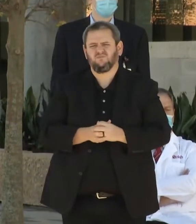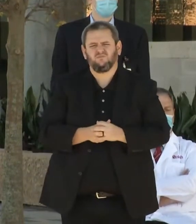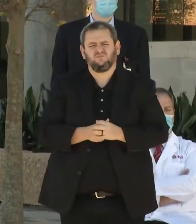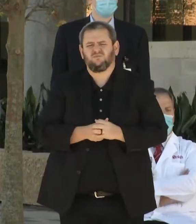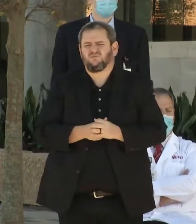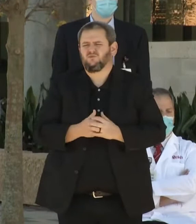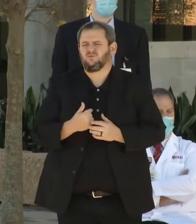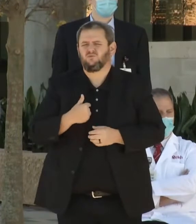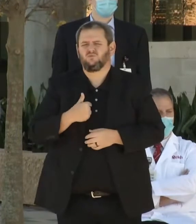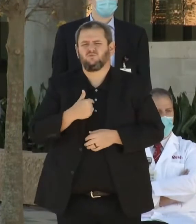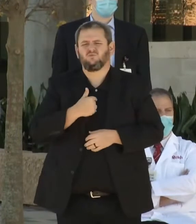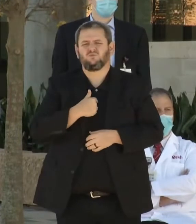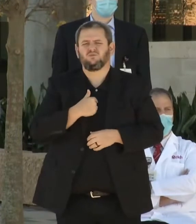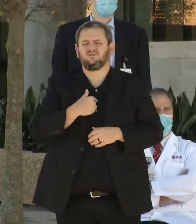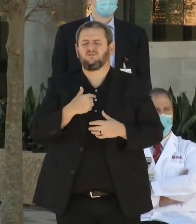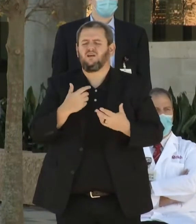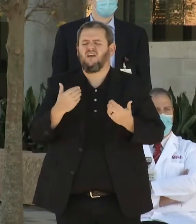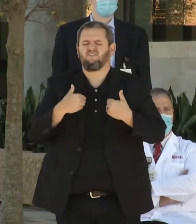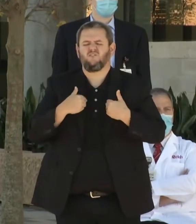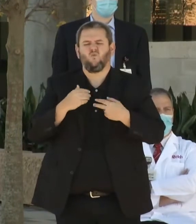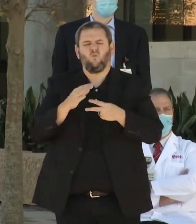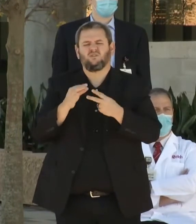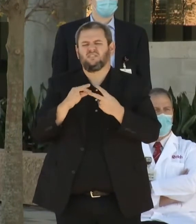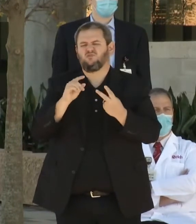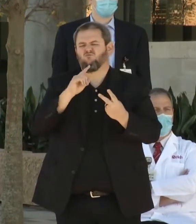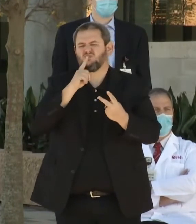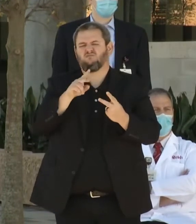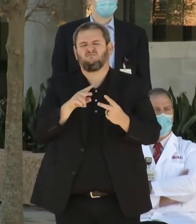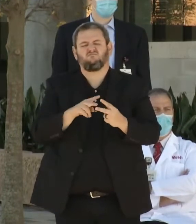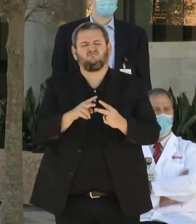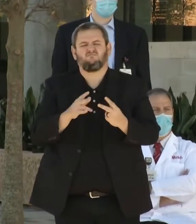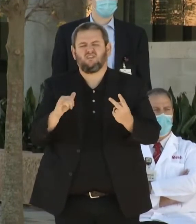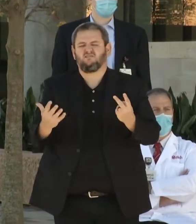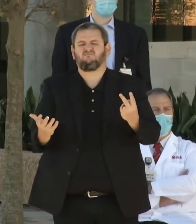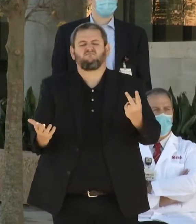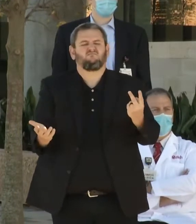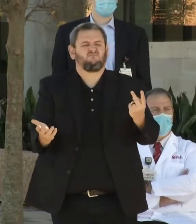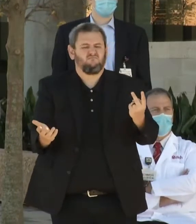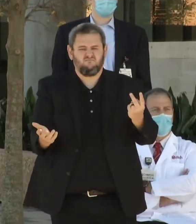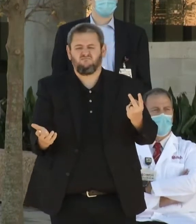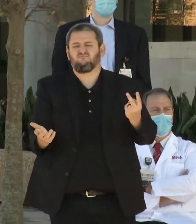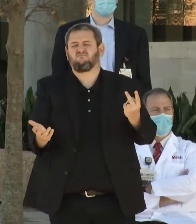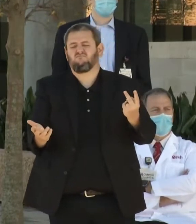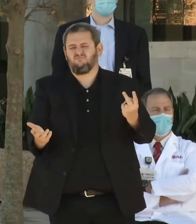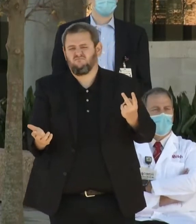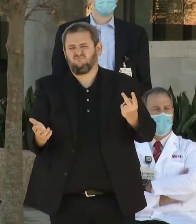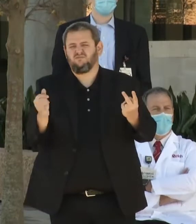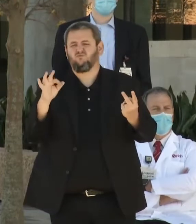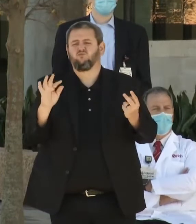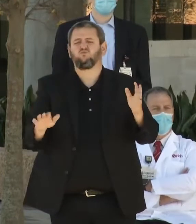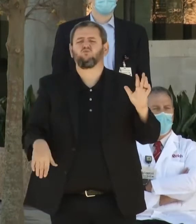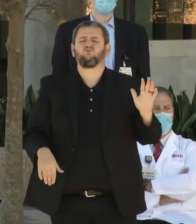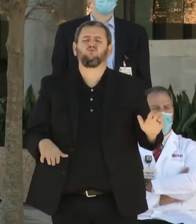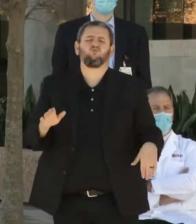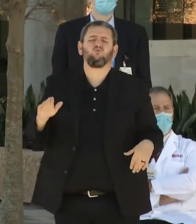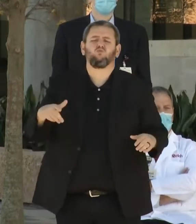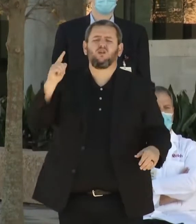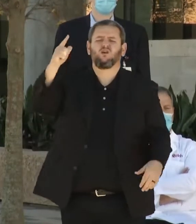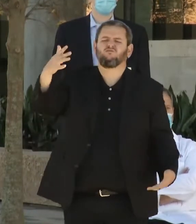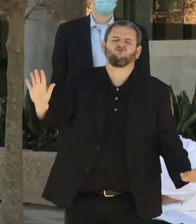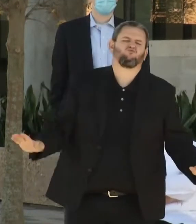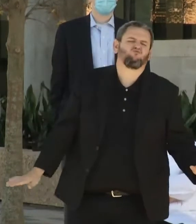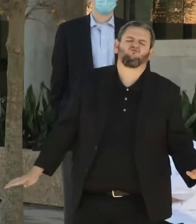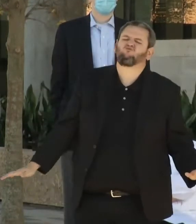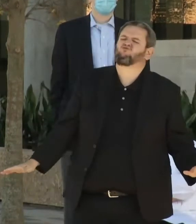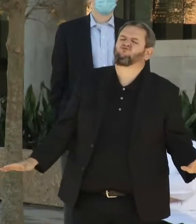making a choice. Before we have to resort to extreme measures, let's choose as